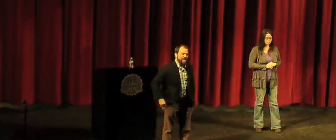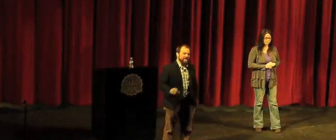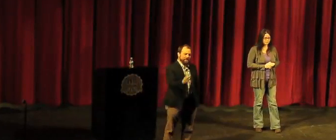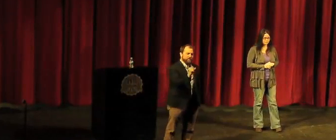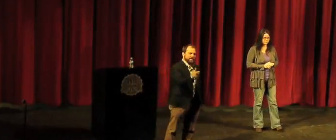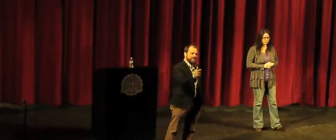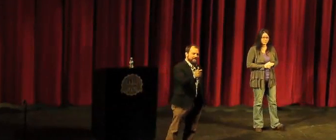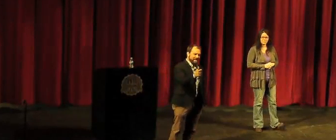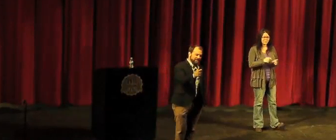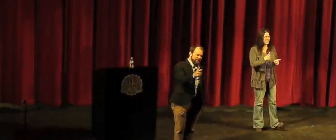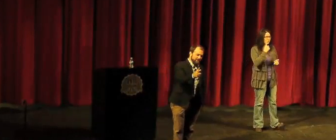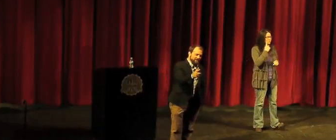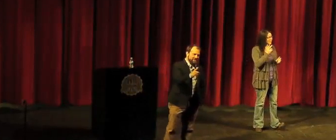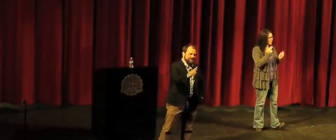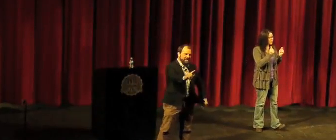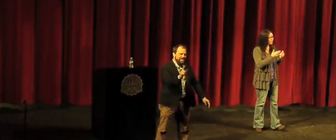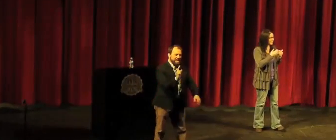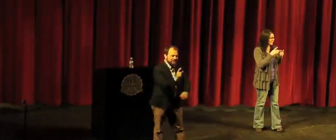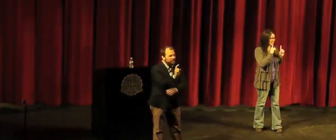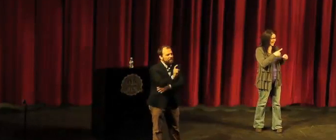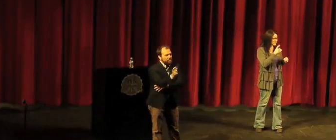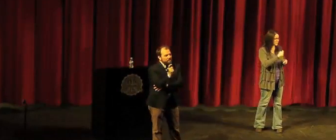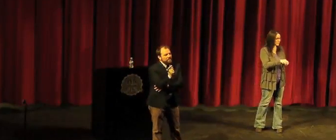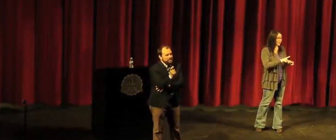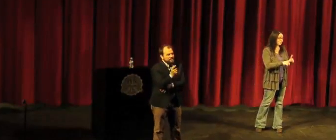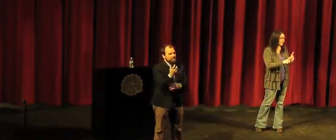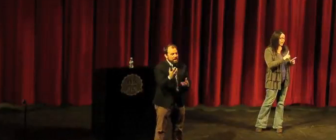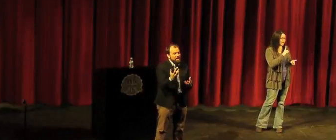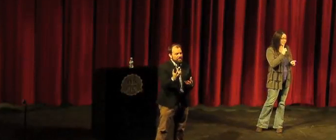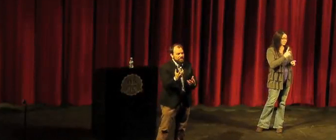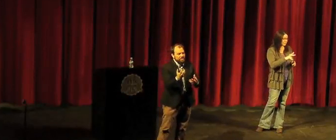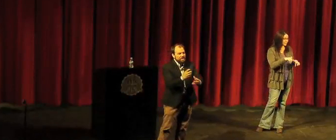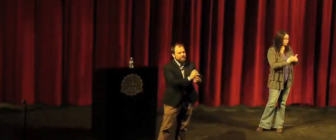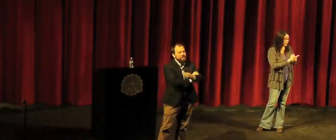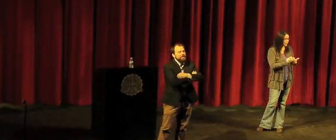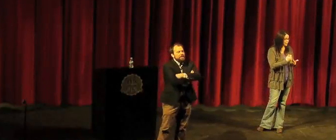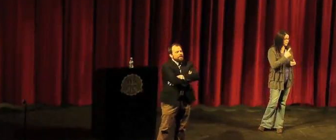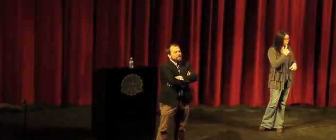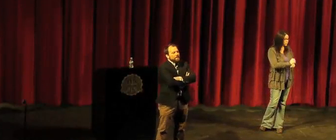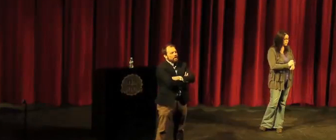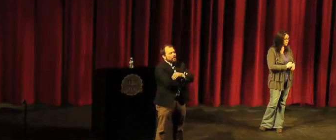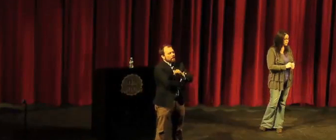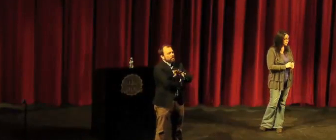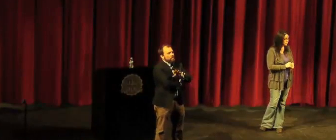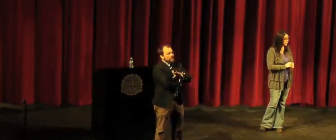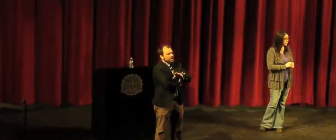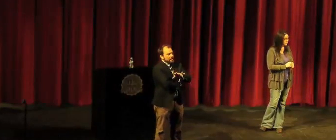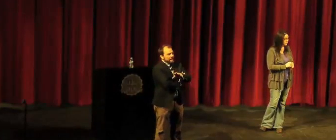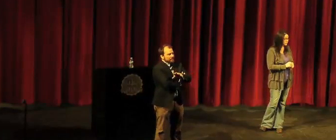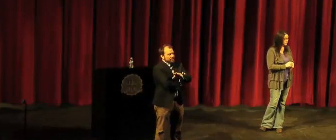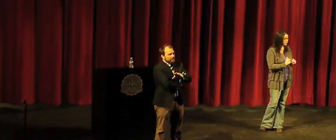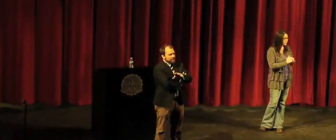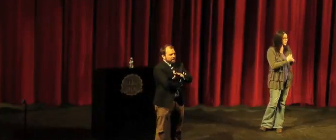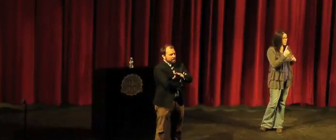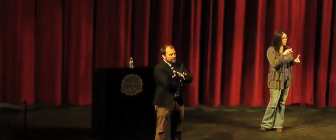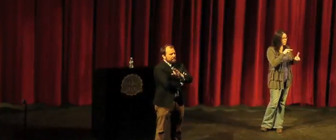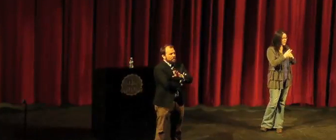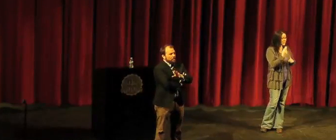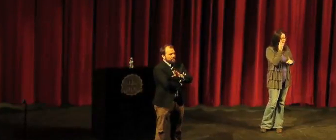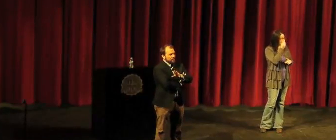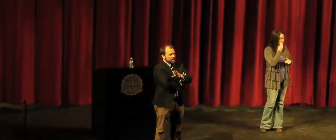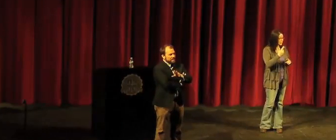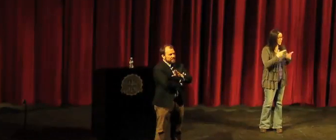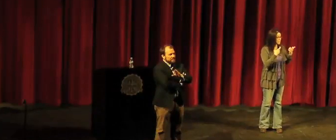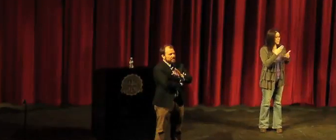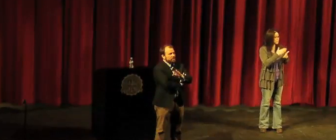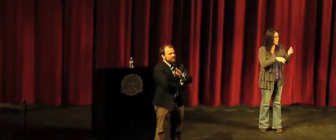You'd think I'd have a quick, easy answer to this. And it's actually it's a challenge, isn't it? I mean, on the one hand, I actually think a big